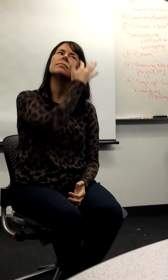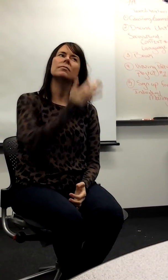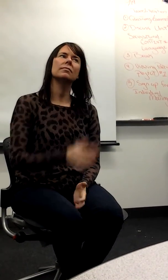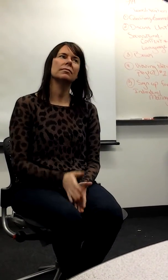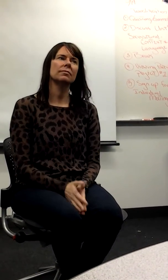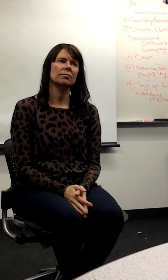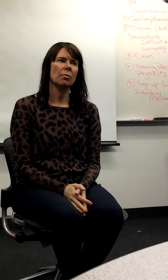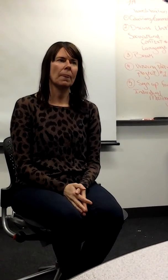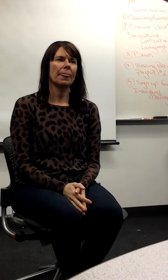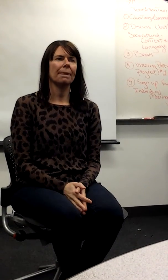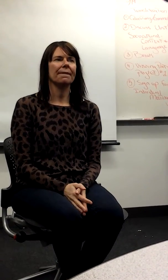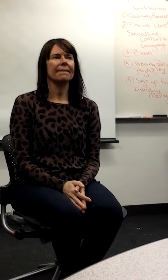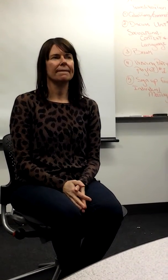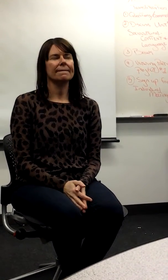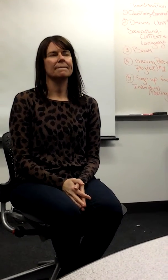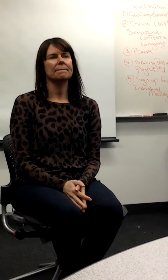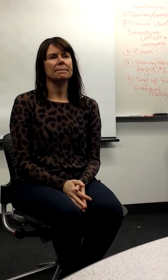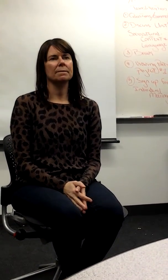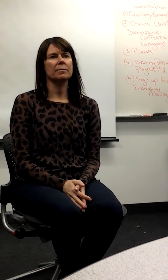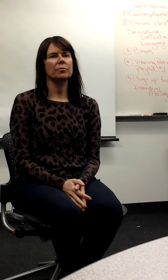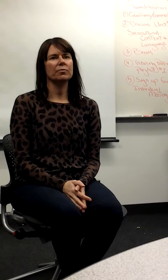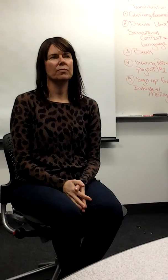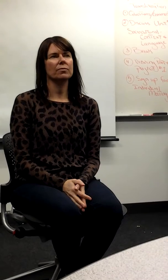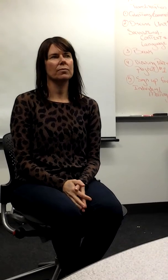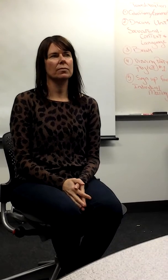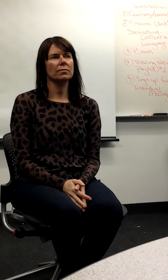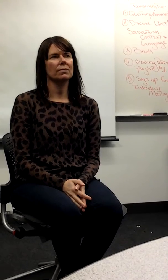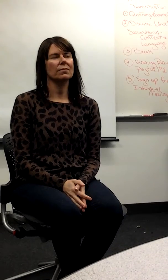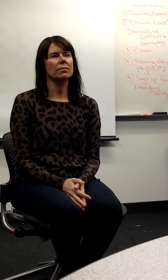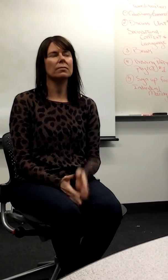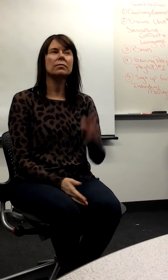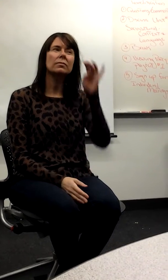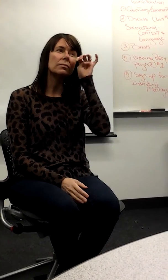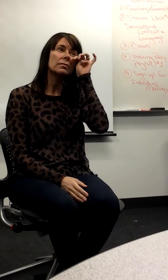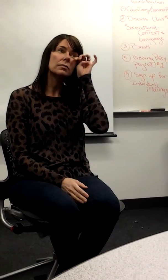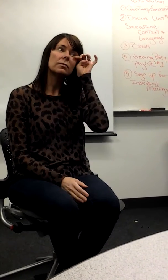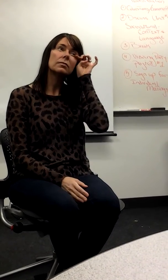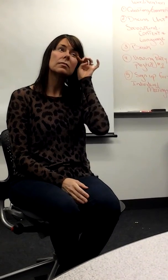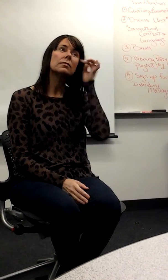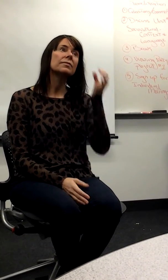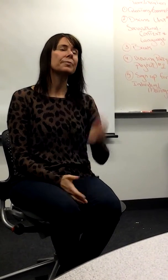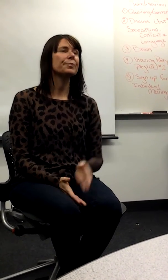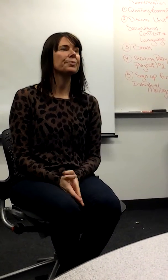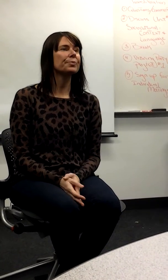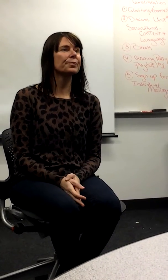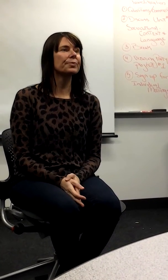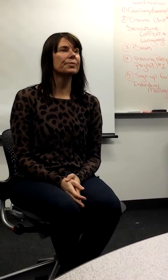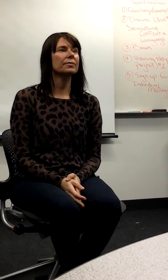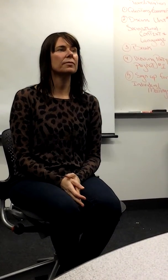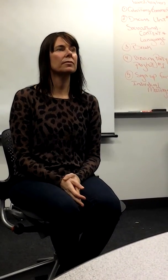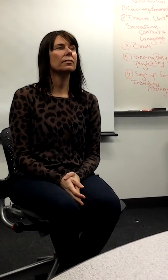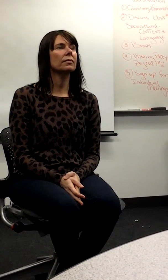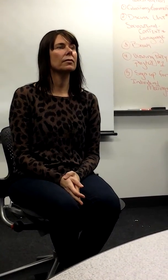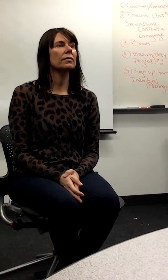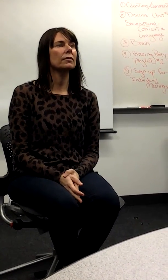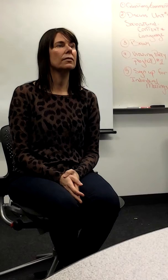The names Jack and Jill I understood, but the rest of the story I had no idea what was going on. So it was decided